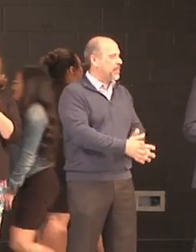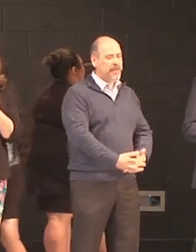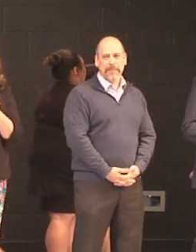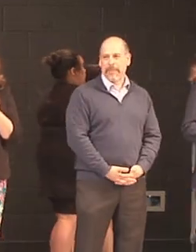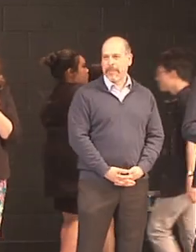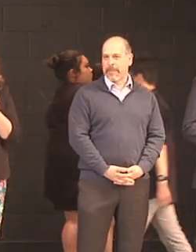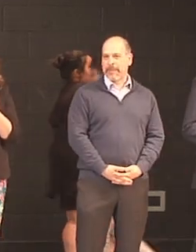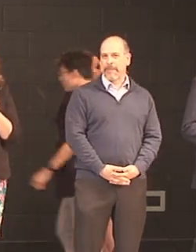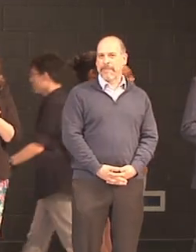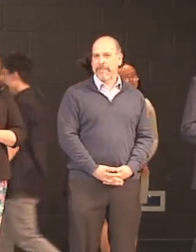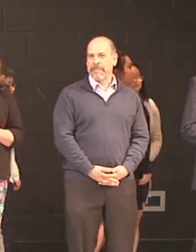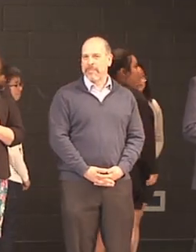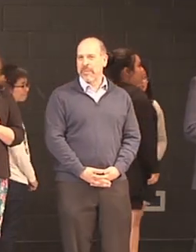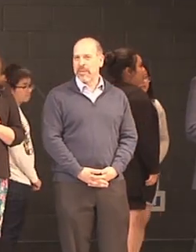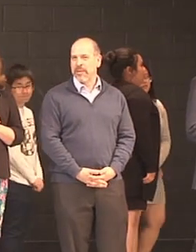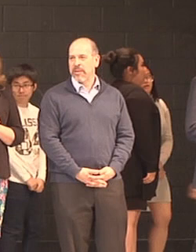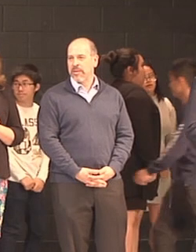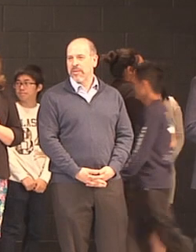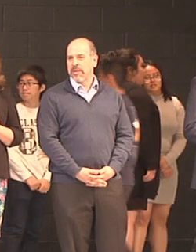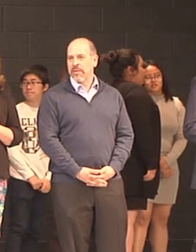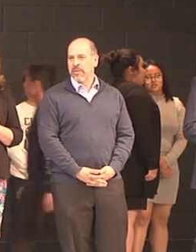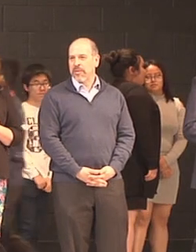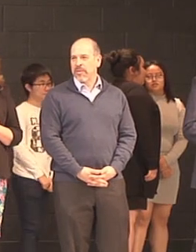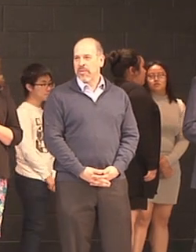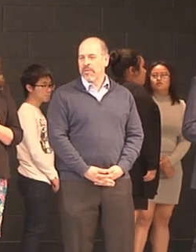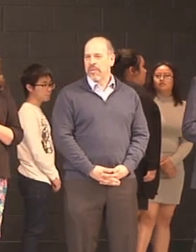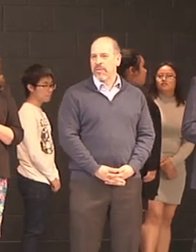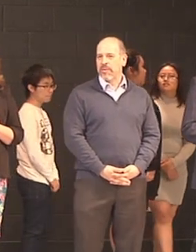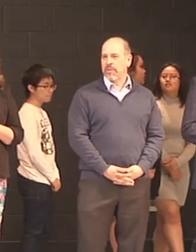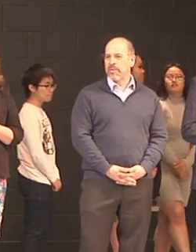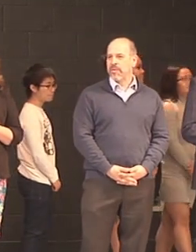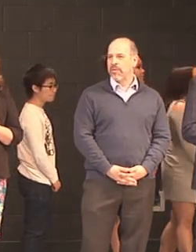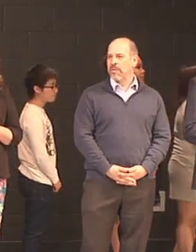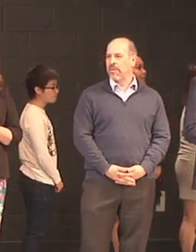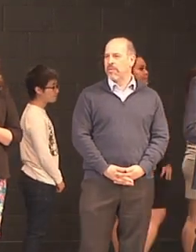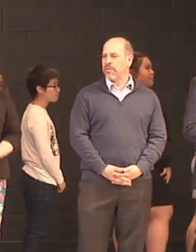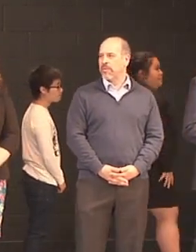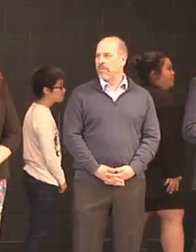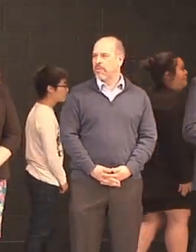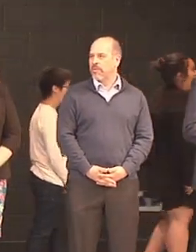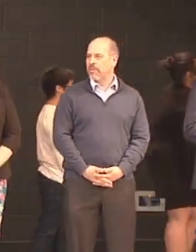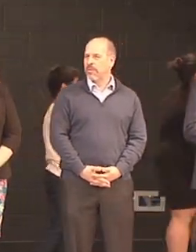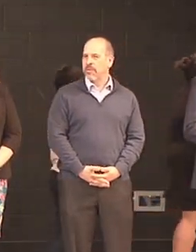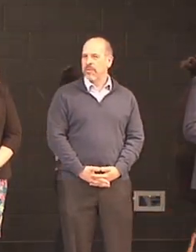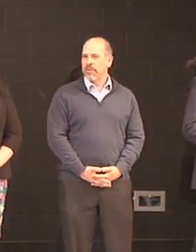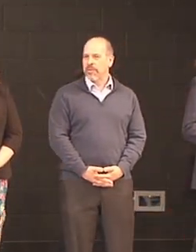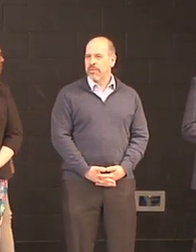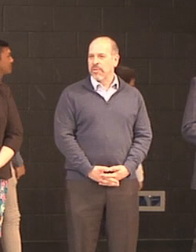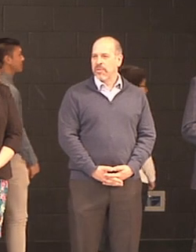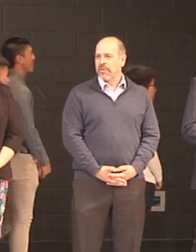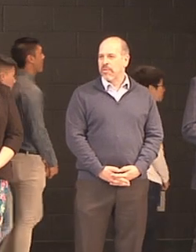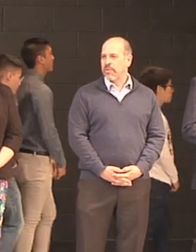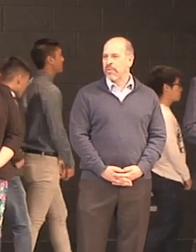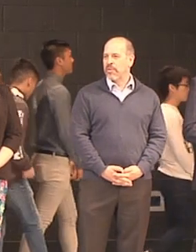Thank you to all the parents, students, and to all the teachers, counselors, Judge Adam,